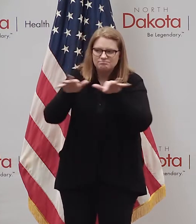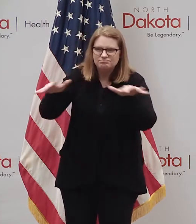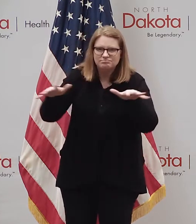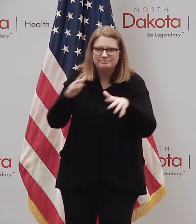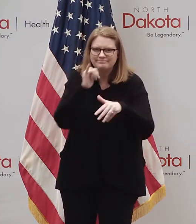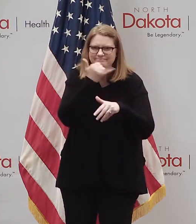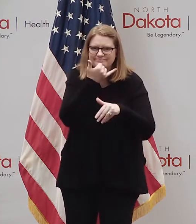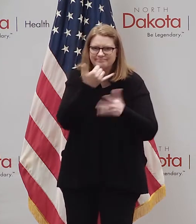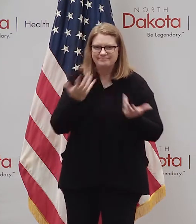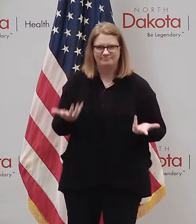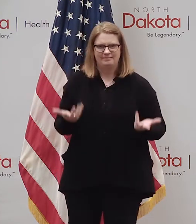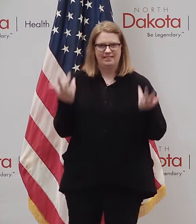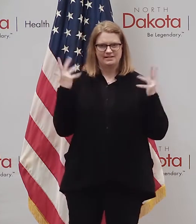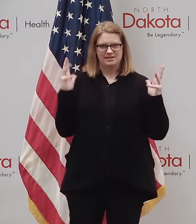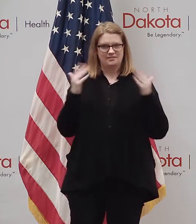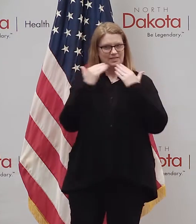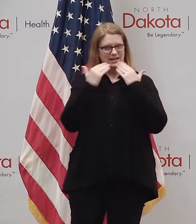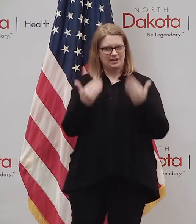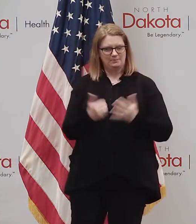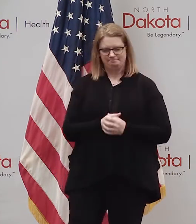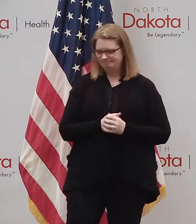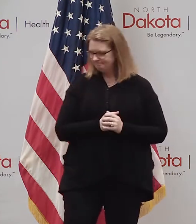for you. Thank you.